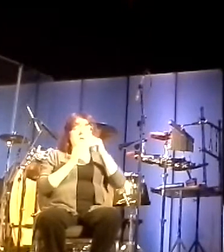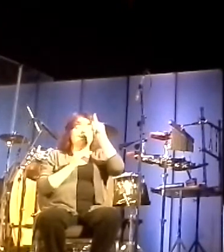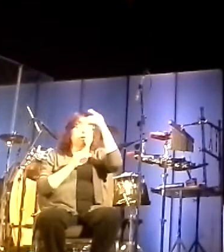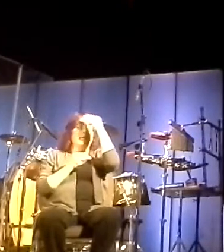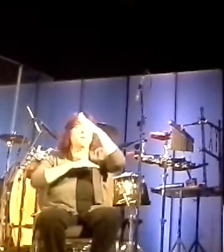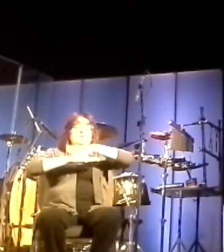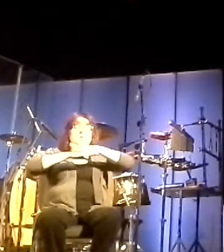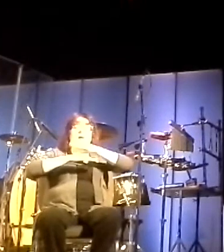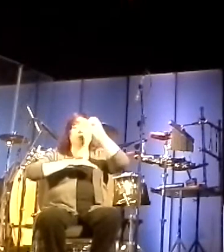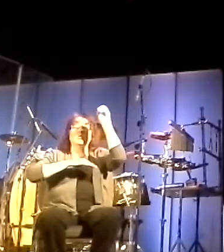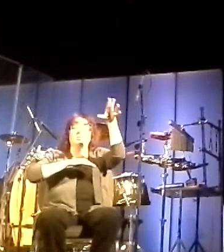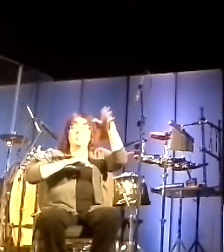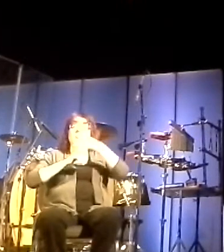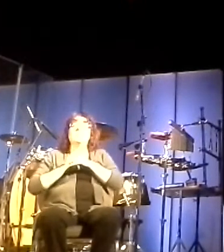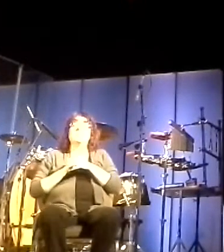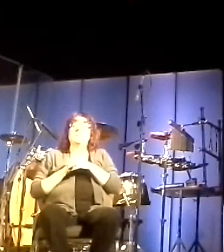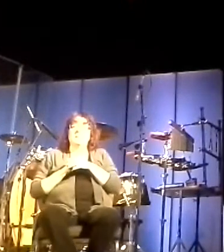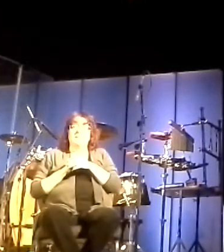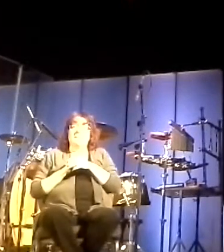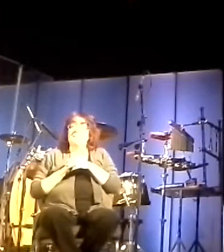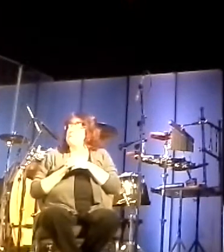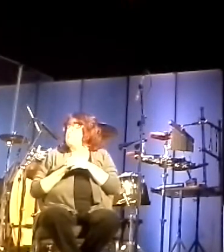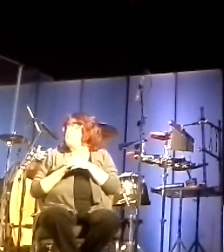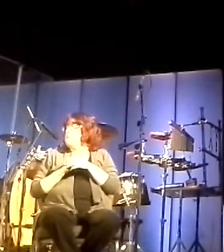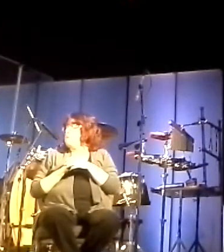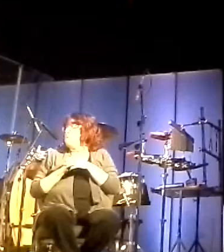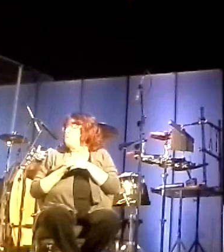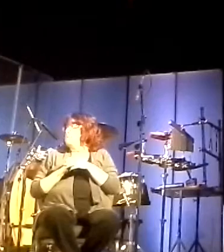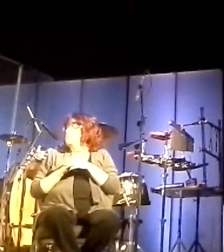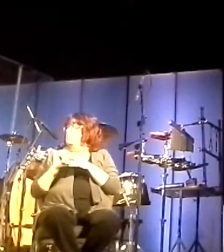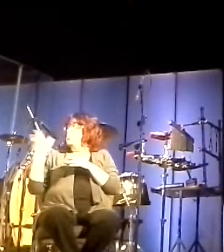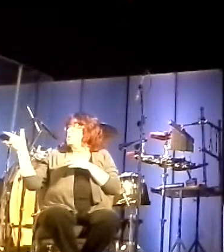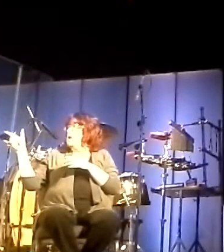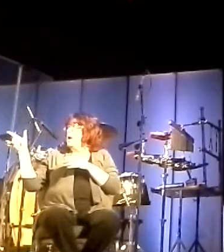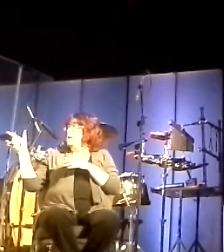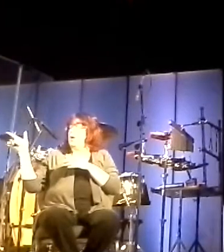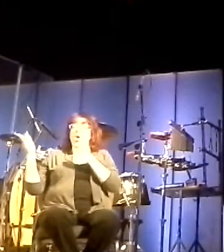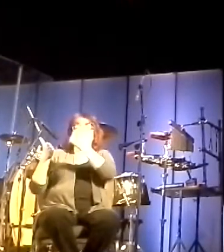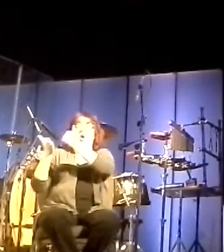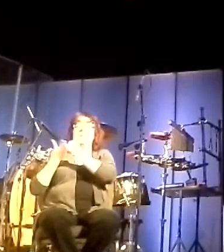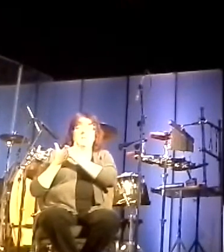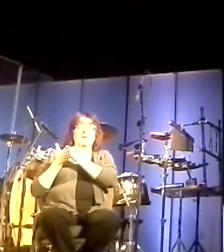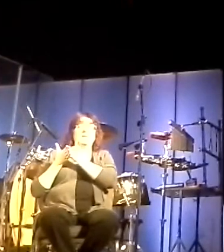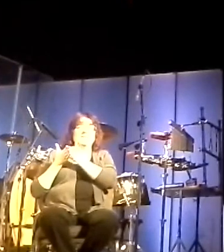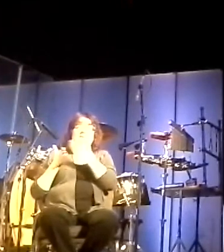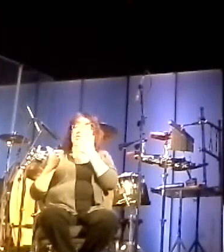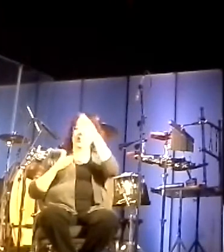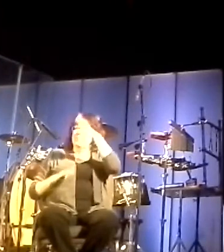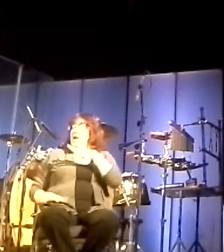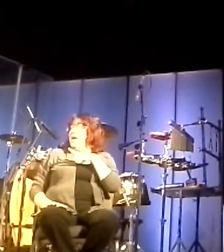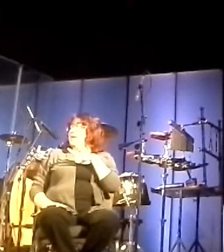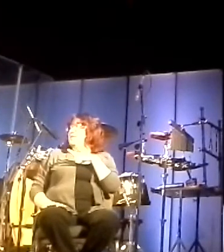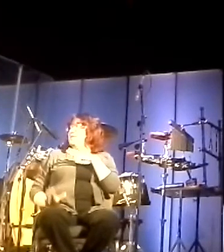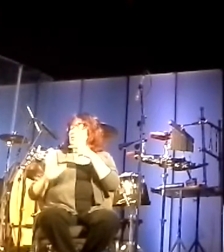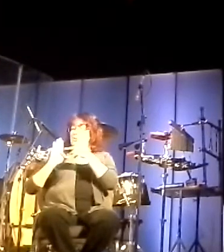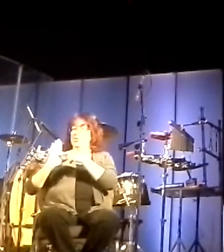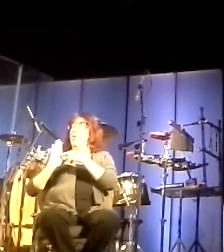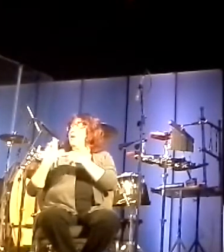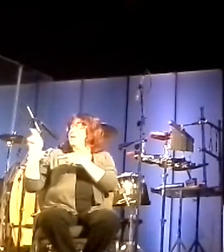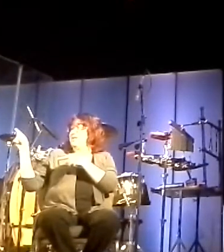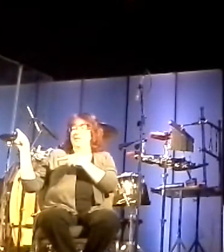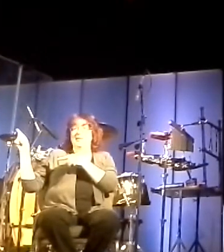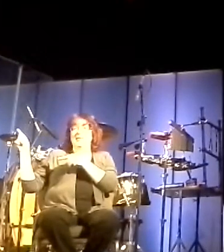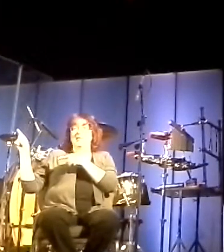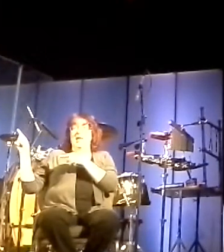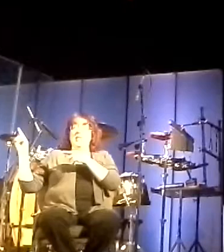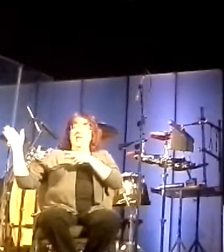to the information center on your way out the door today. What's that? I'm just helping you. You're helping me? You're a good man, buddy. Showing you, that's